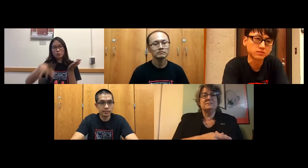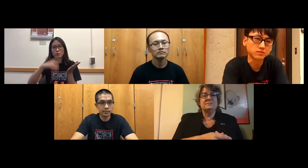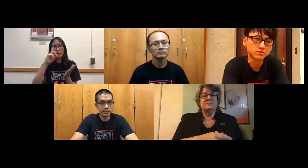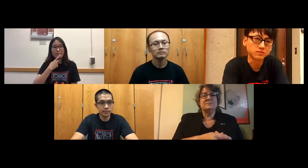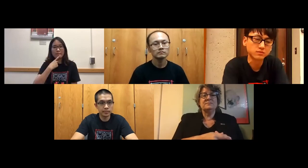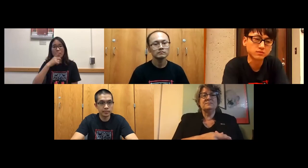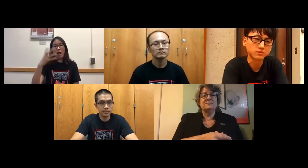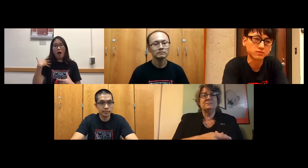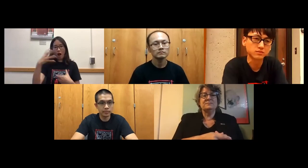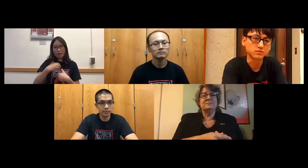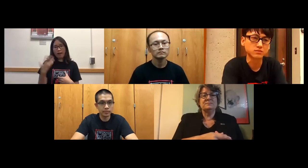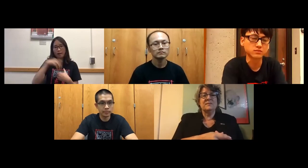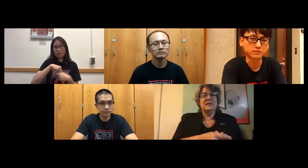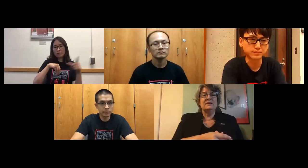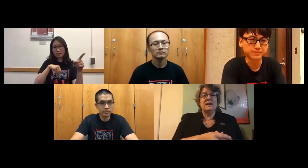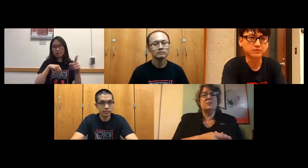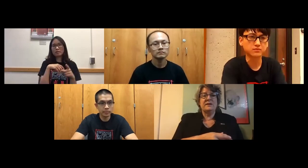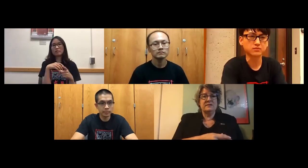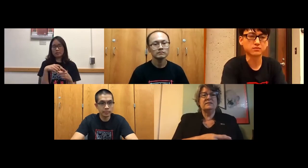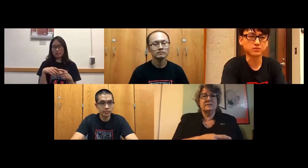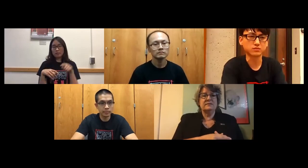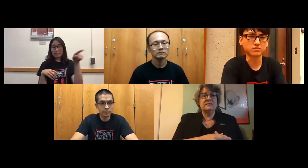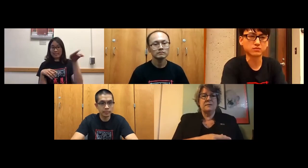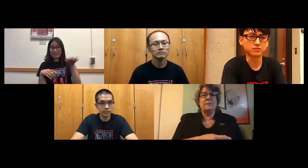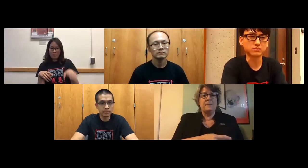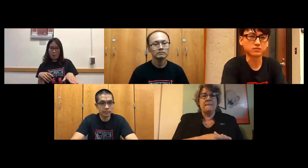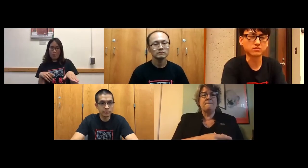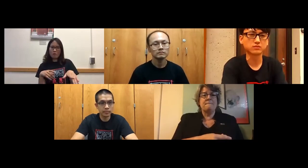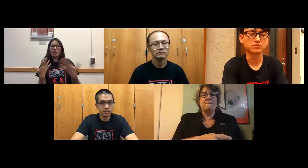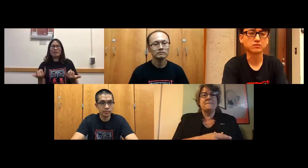Yeah, at the School for the Deaf In Delaware. in Delaware, thank you.